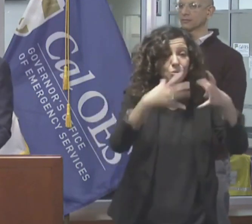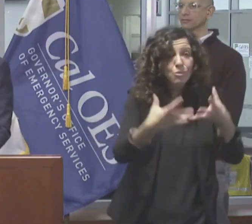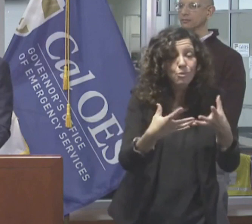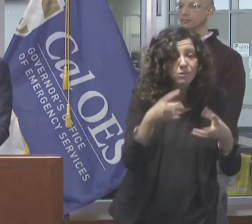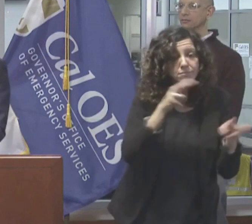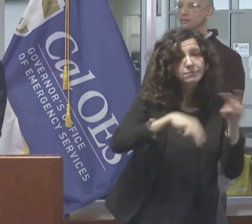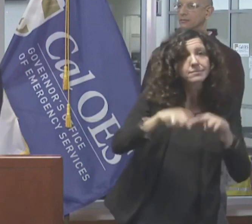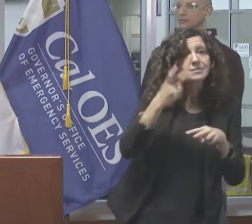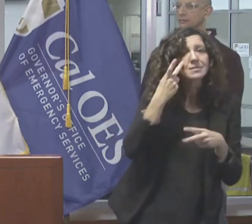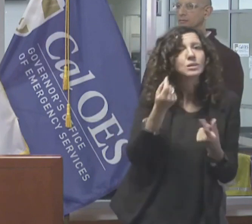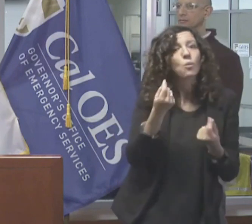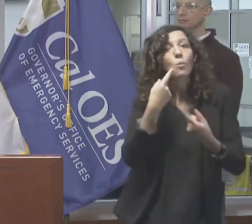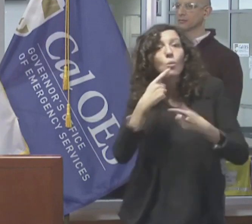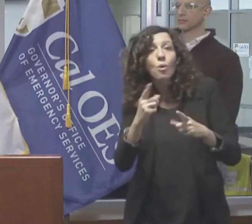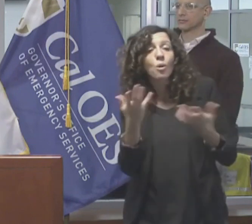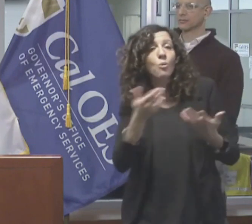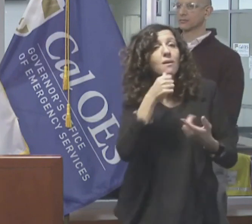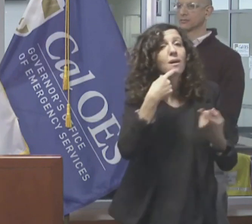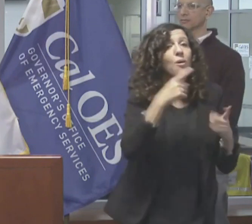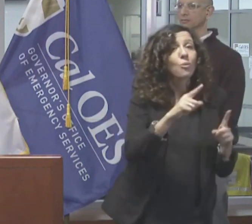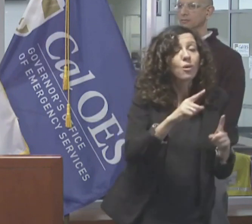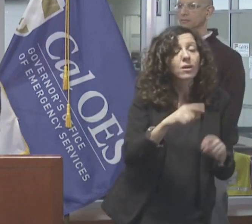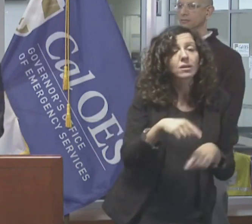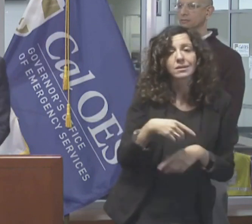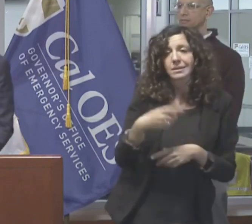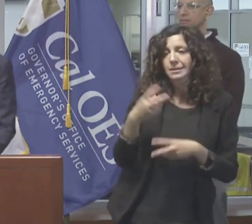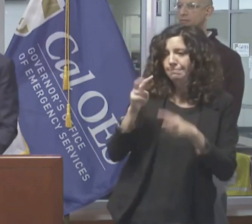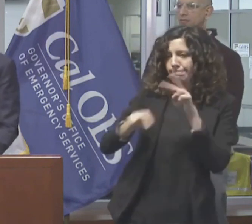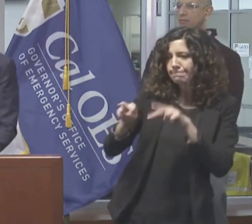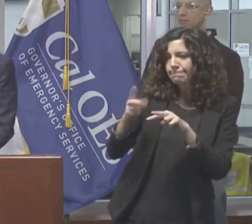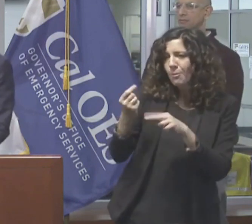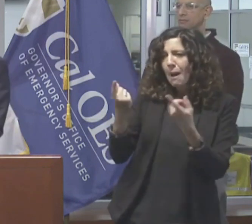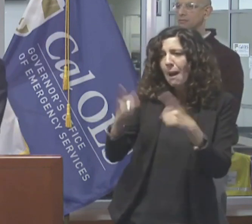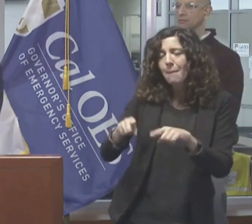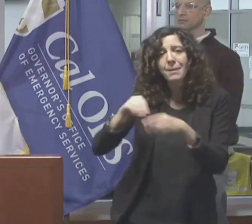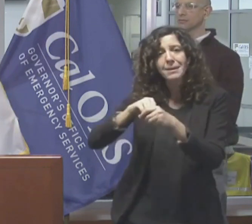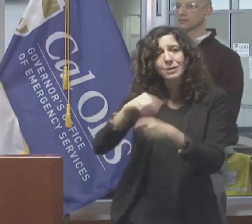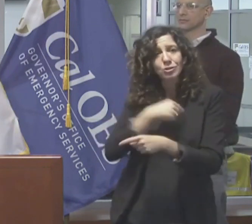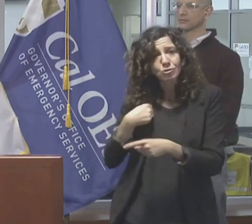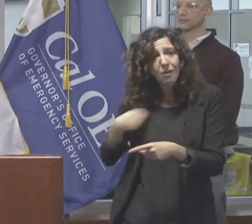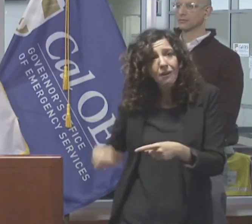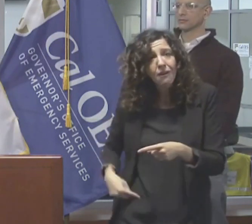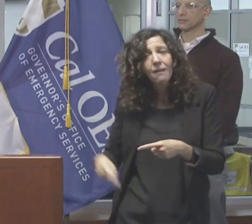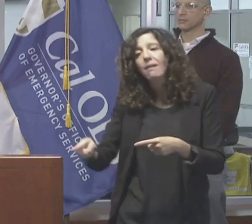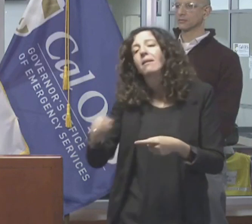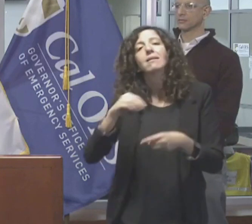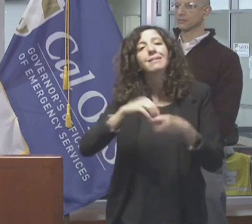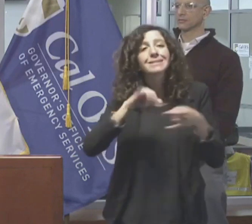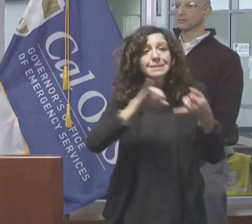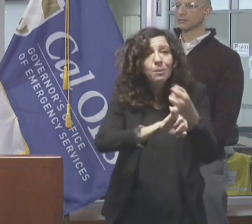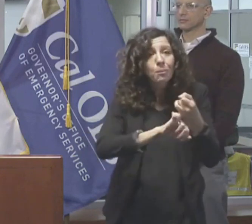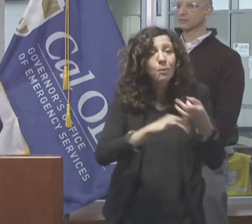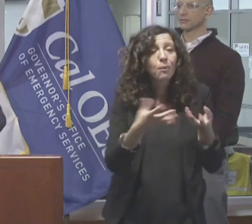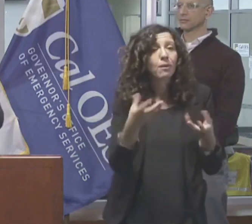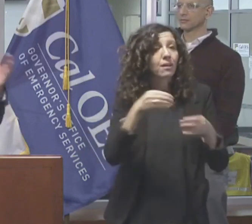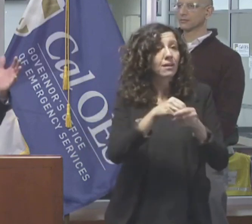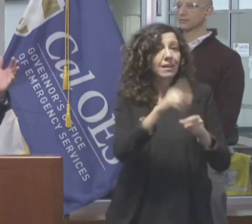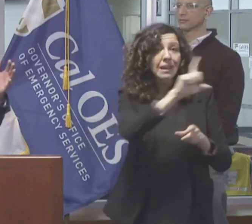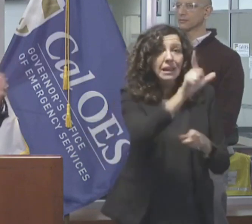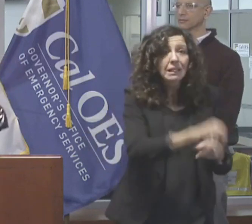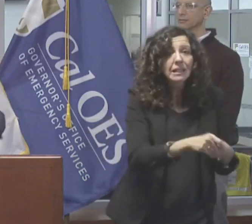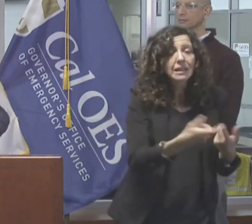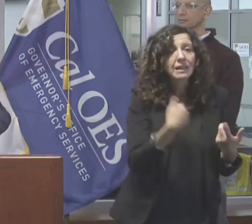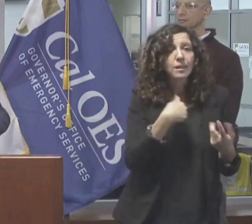detailed review of what worked, what didn't work in China, worked and didn't work in Singapore, what's going on in Italy, what's not going on based upon some of